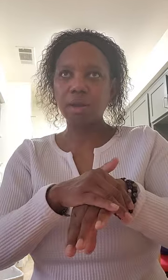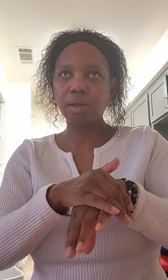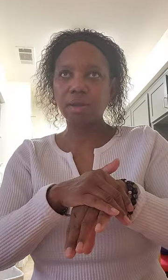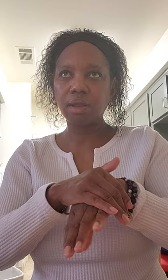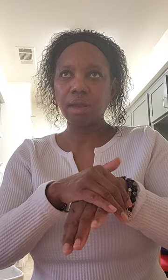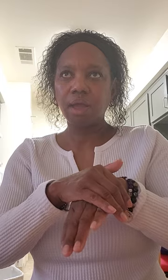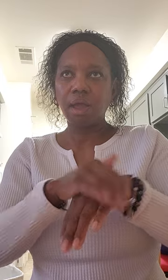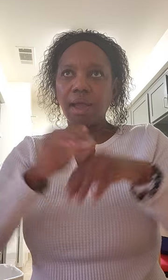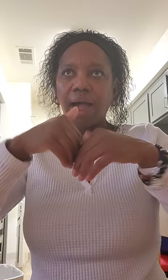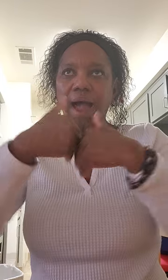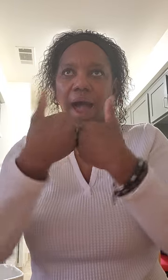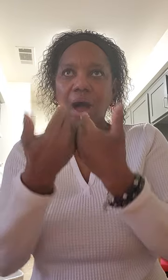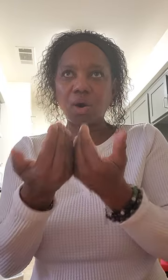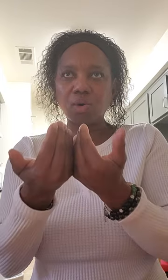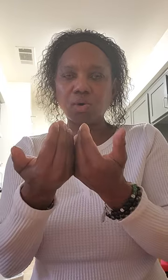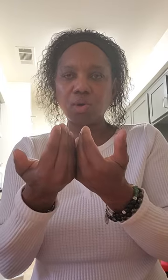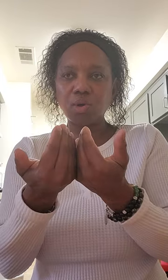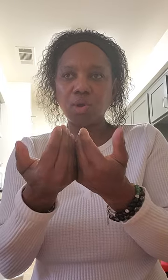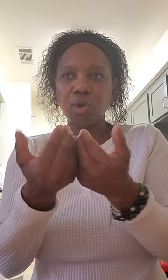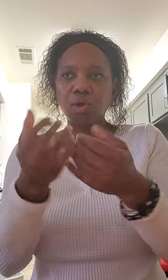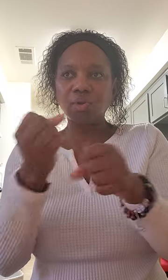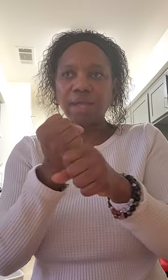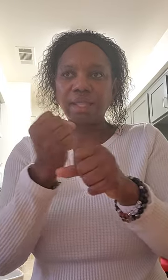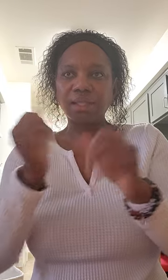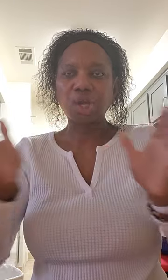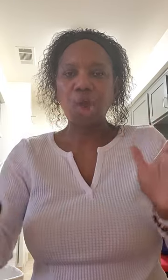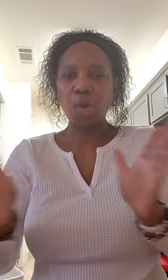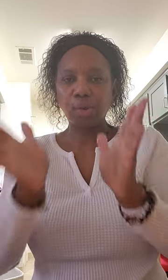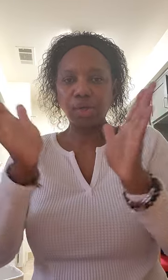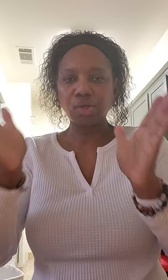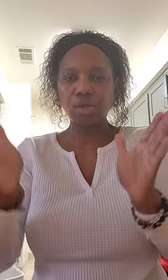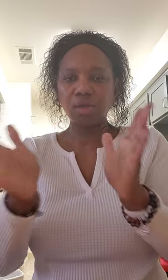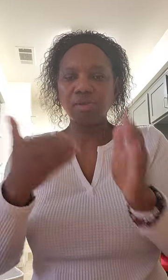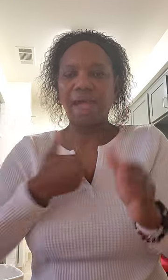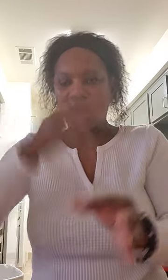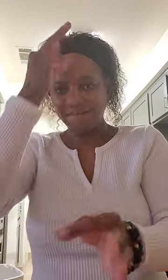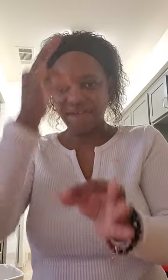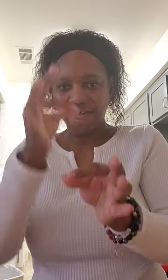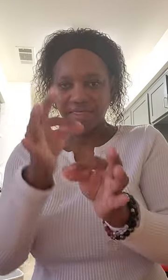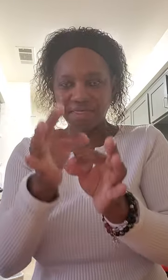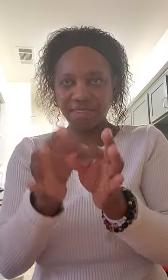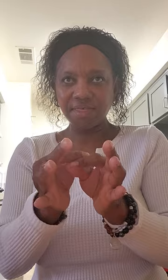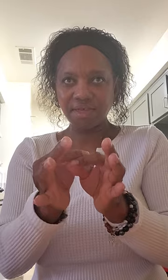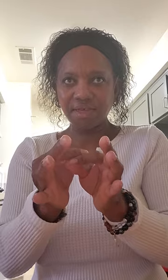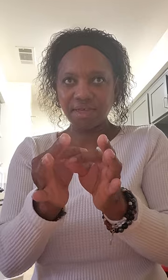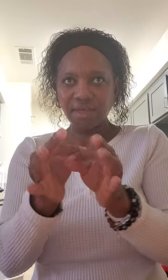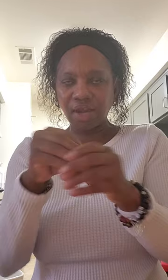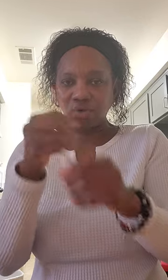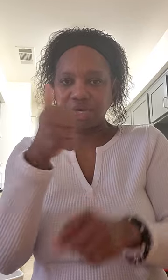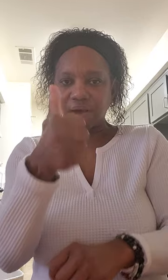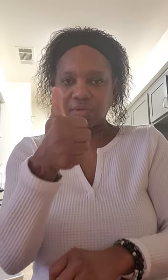how to get the courage to have faith in yourselves